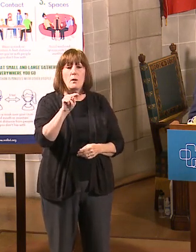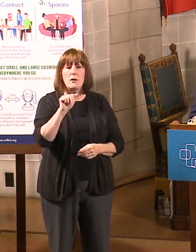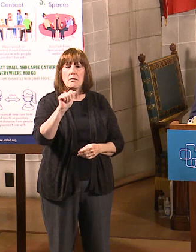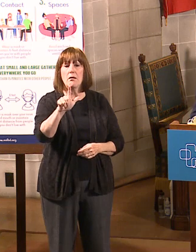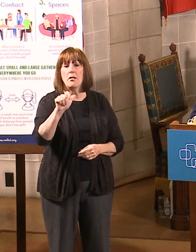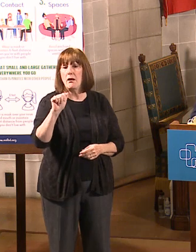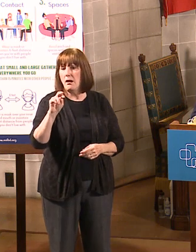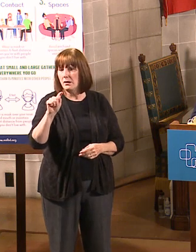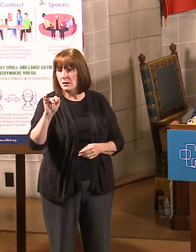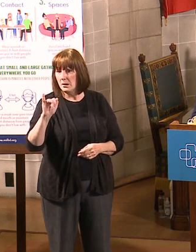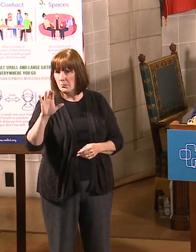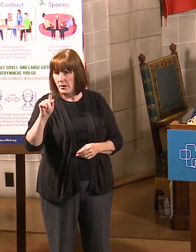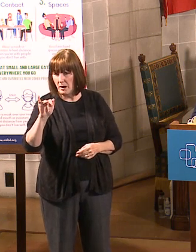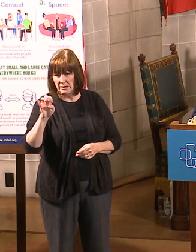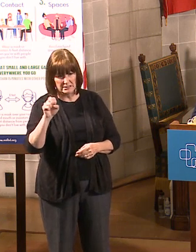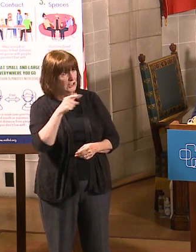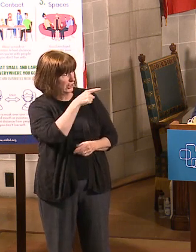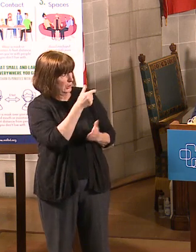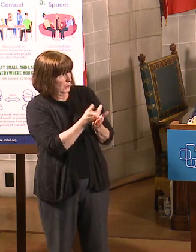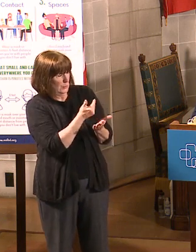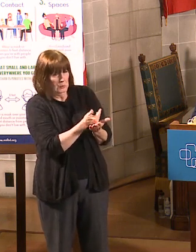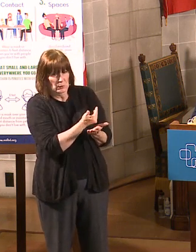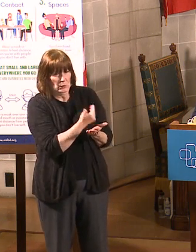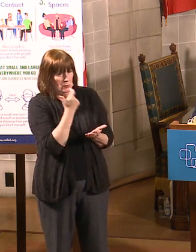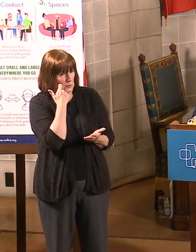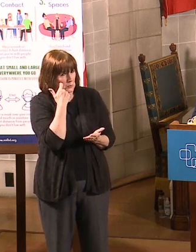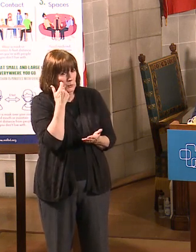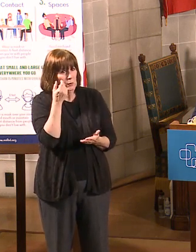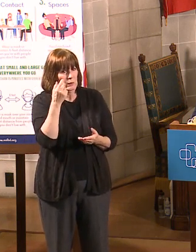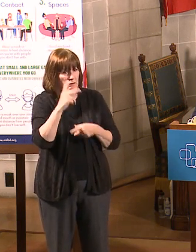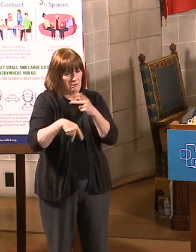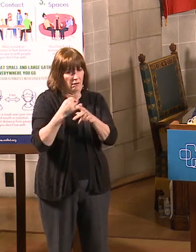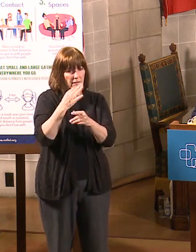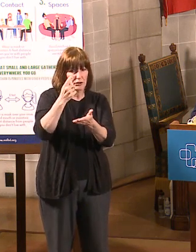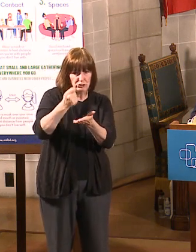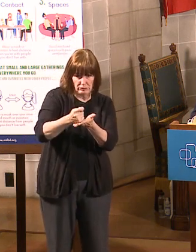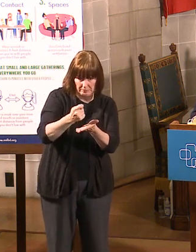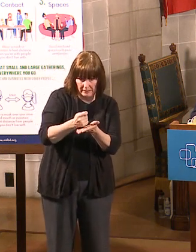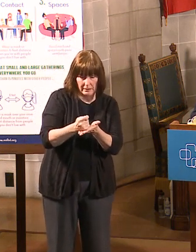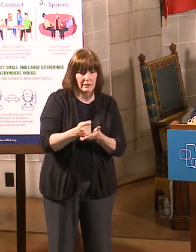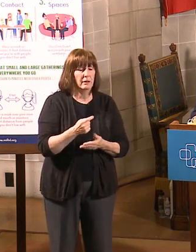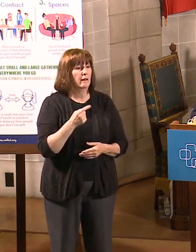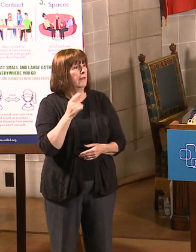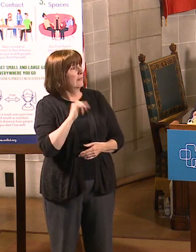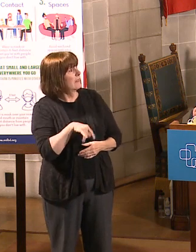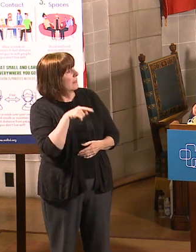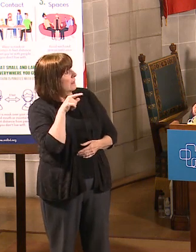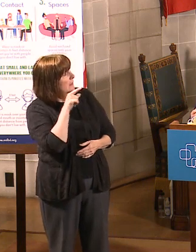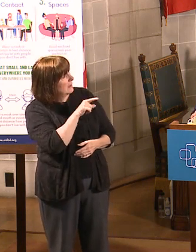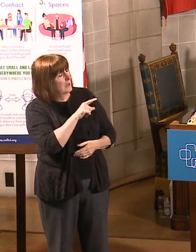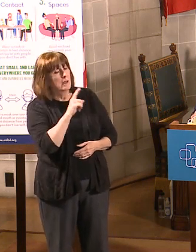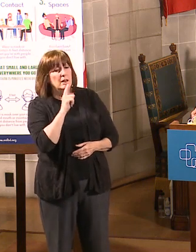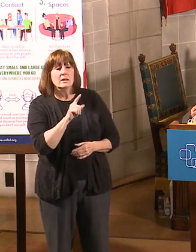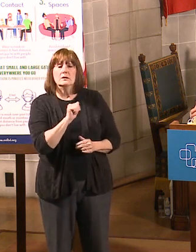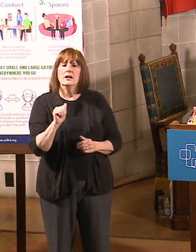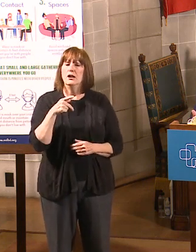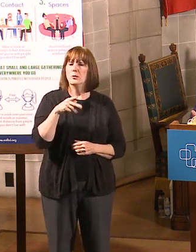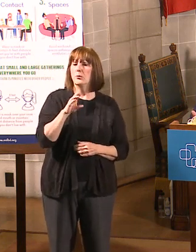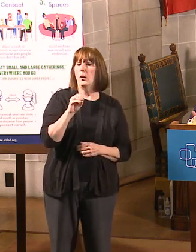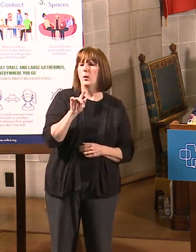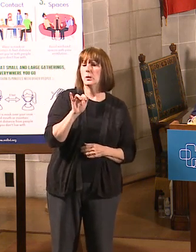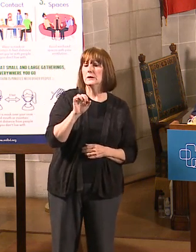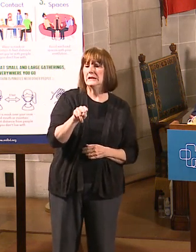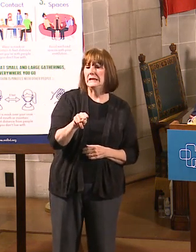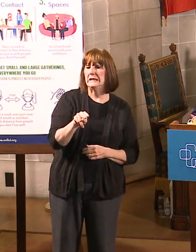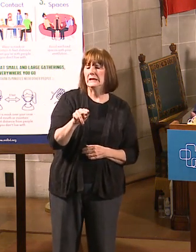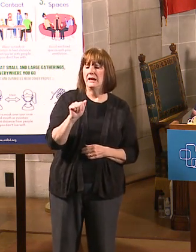mentioned. This is the newest form of treatment, and a monoclonal antibody is a protein or an antibody